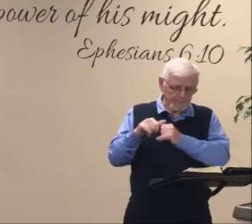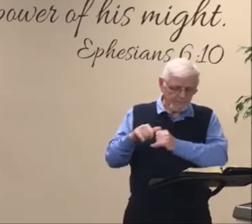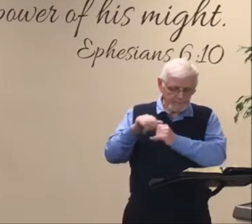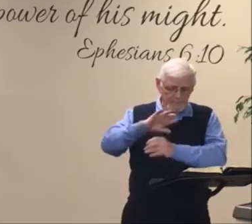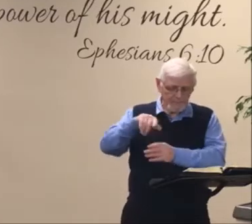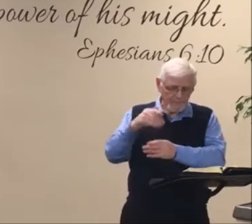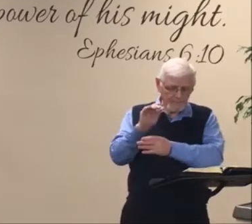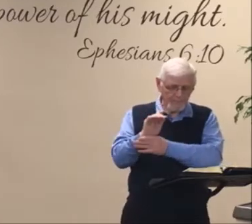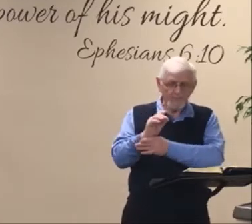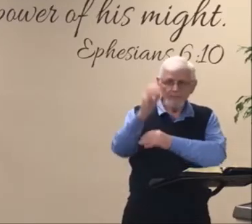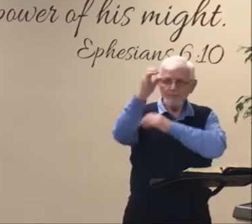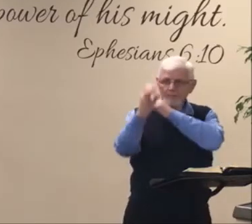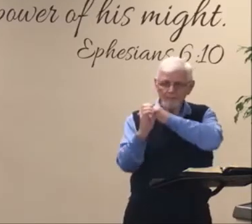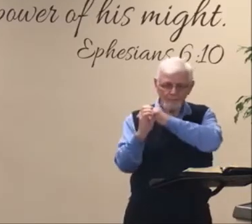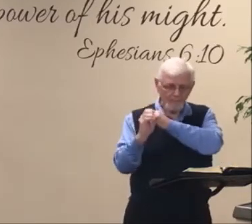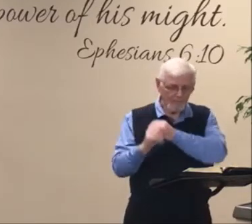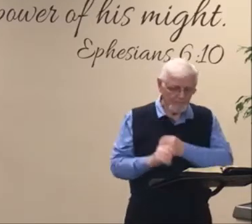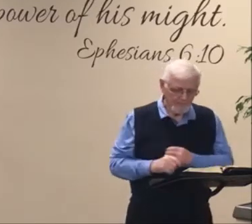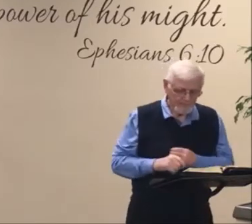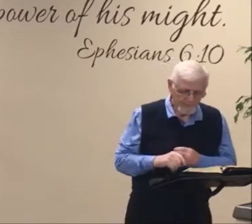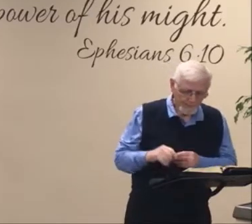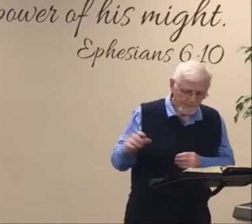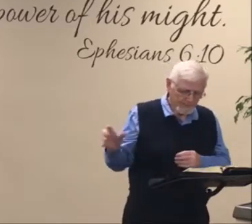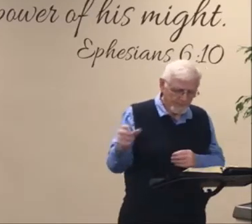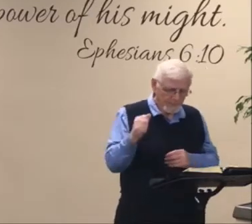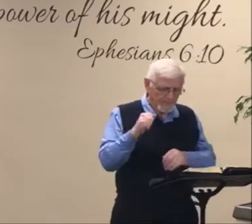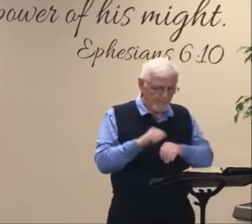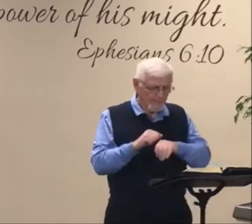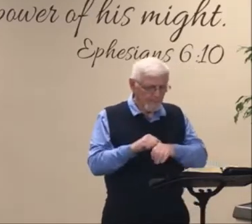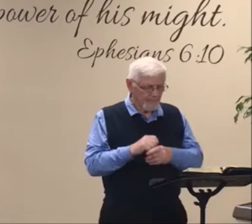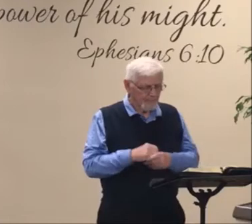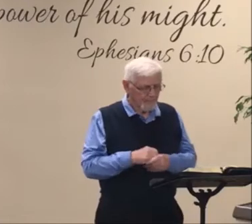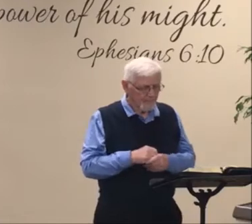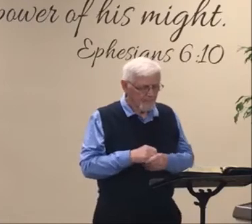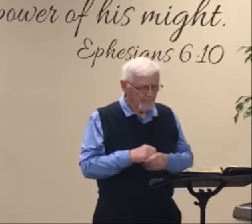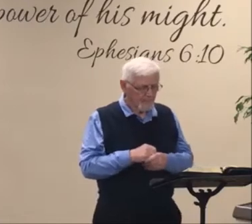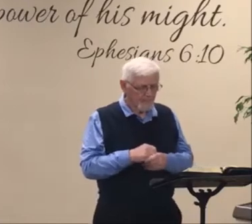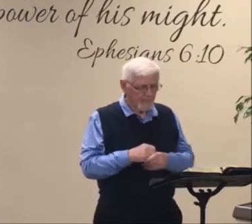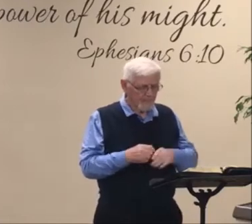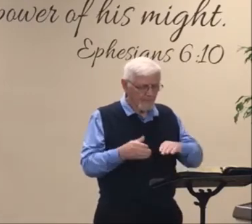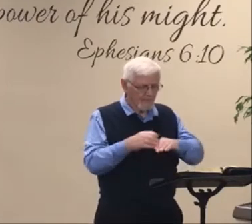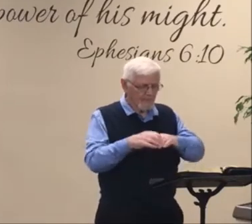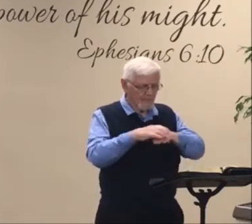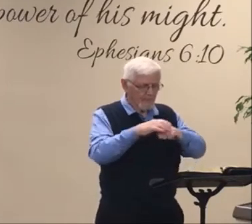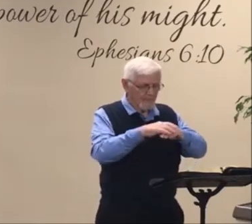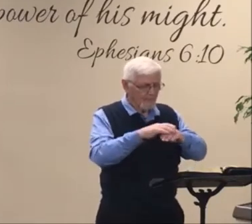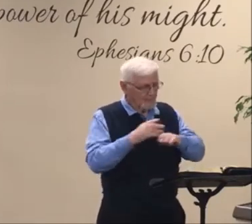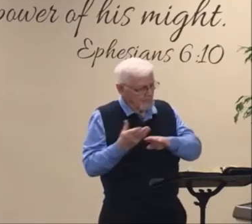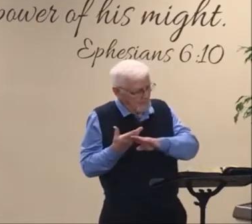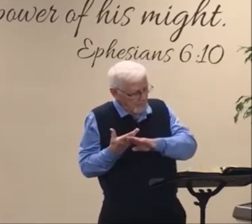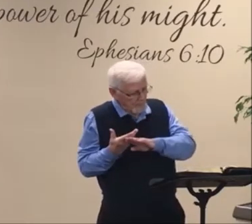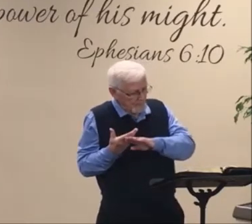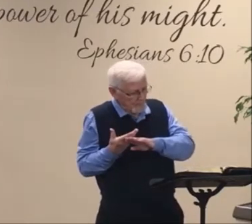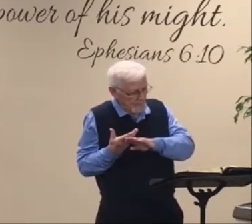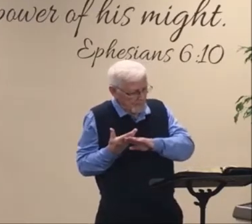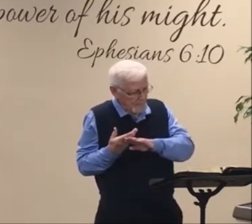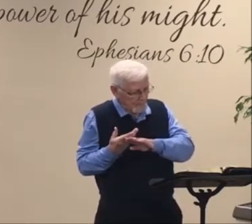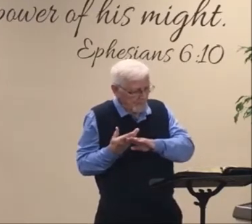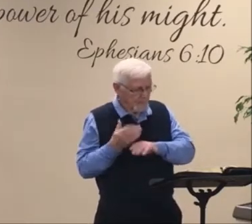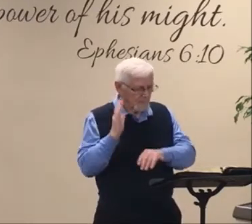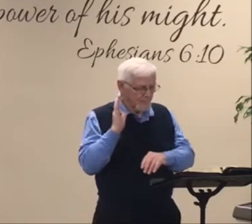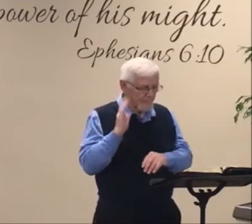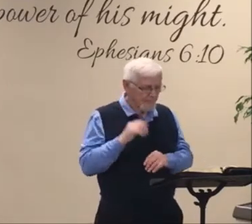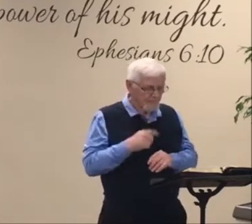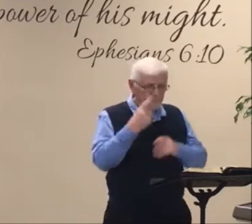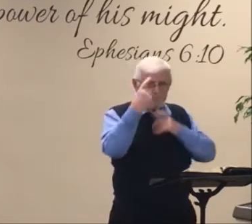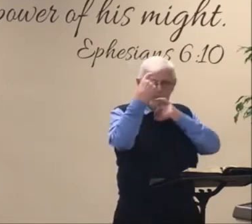the sun was set. And he took of the stones of that place and put them for his pillows and lay down in that place to sleep. And